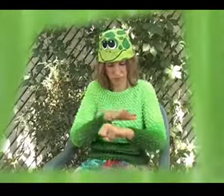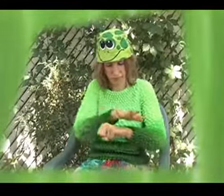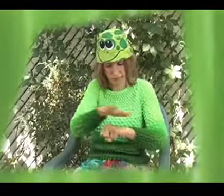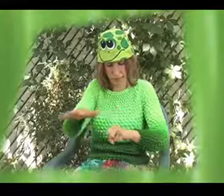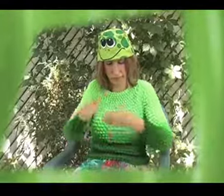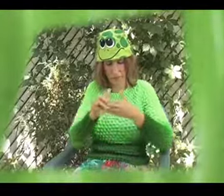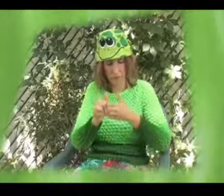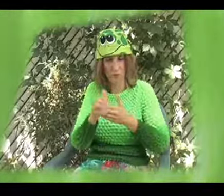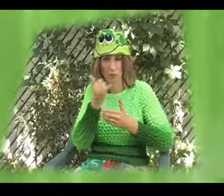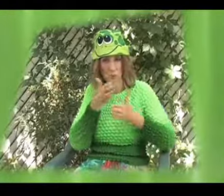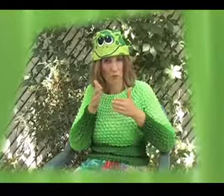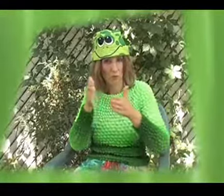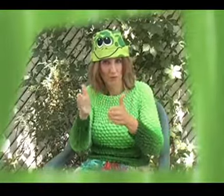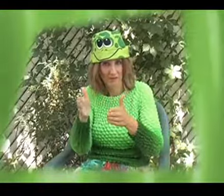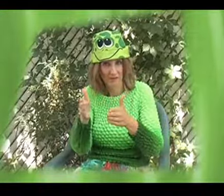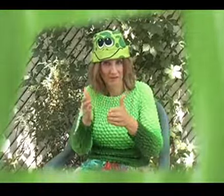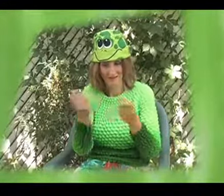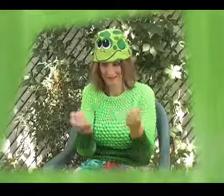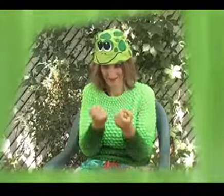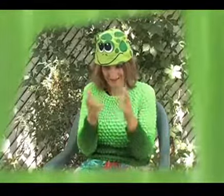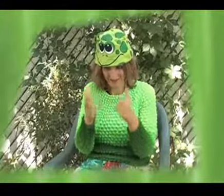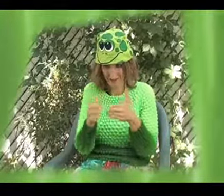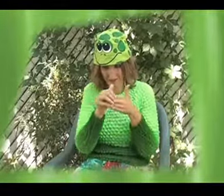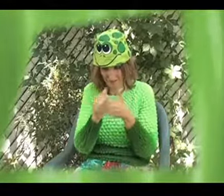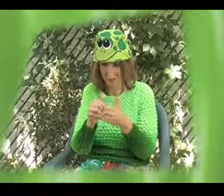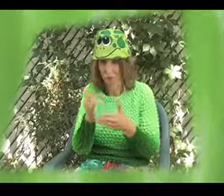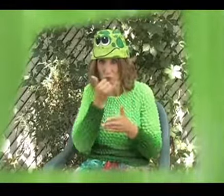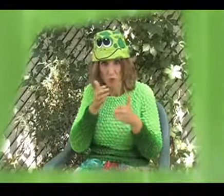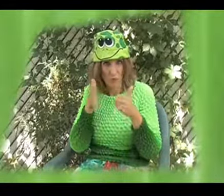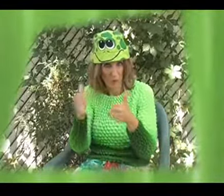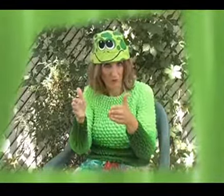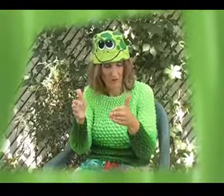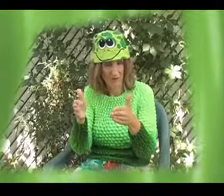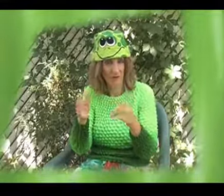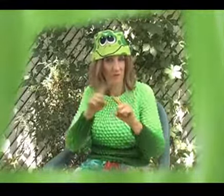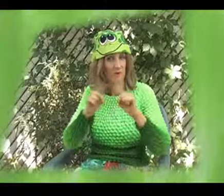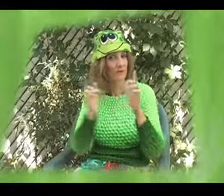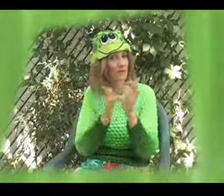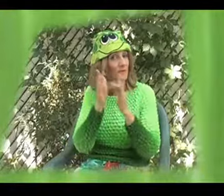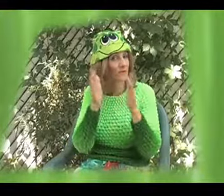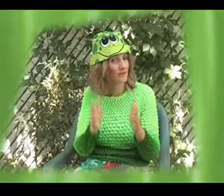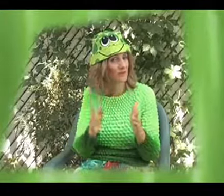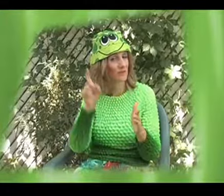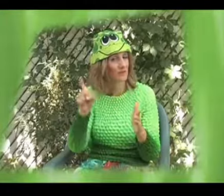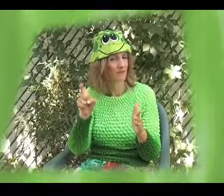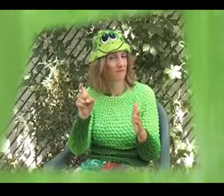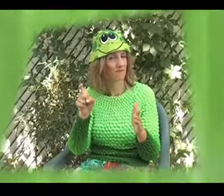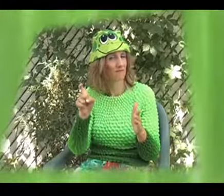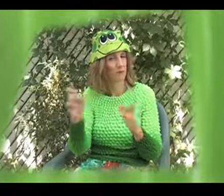we can be influenced in the wrong way. We can be led astray to follow sin. But as Christians,